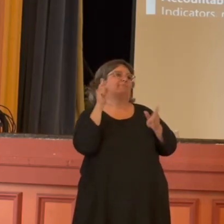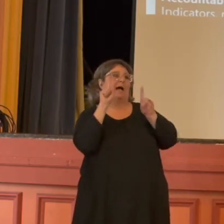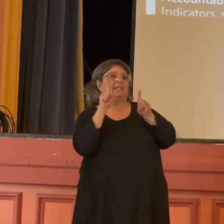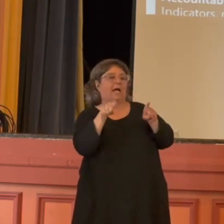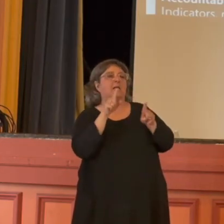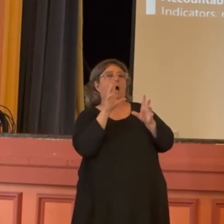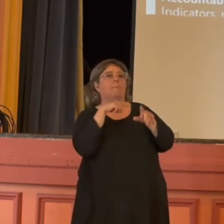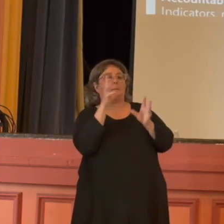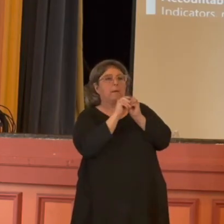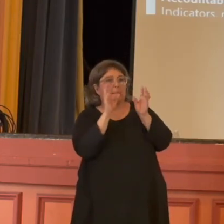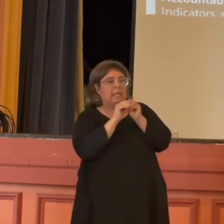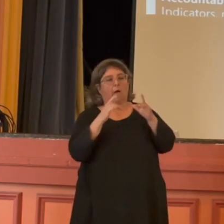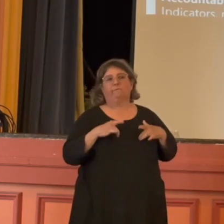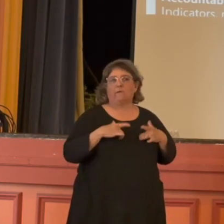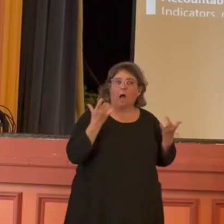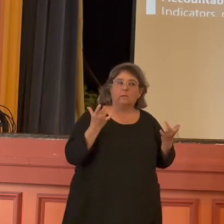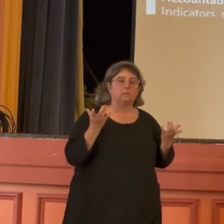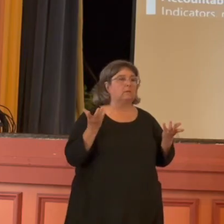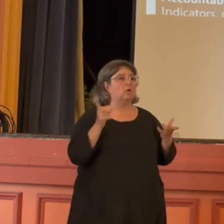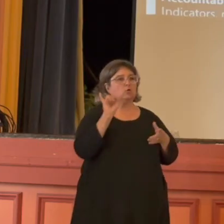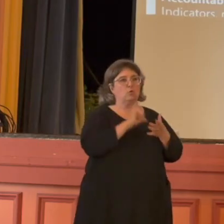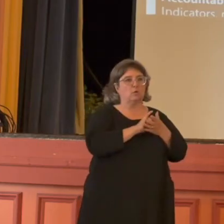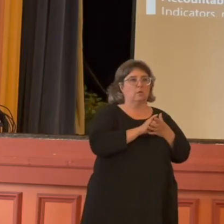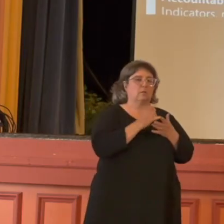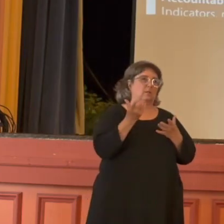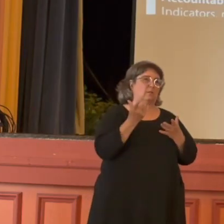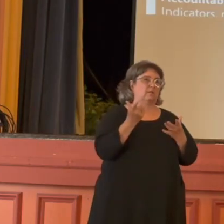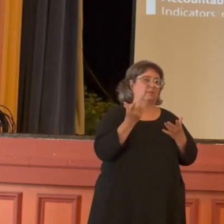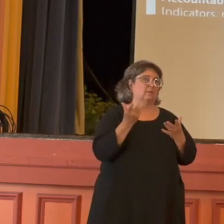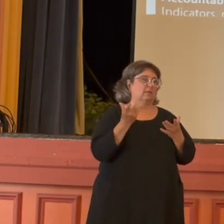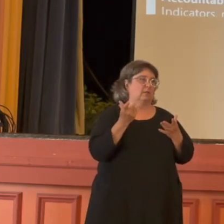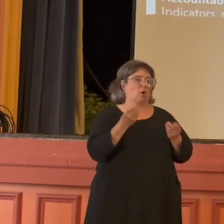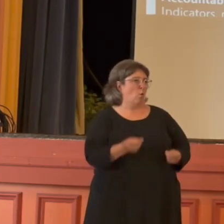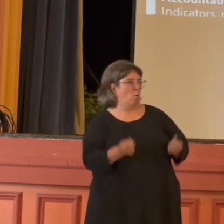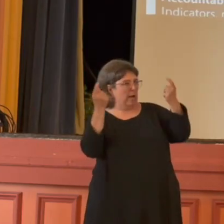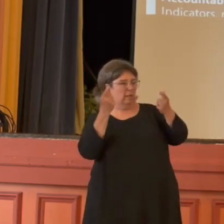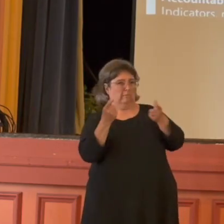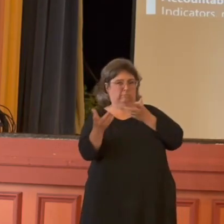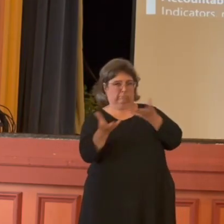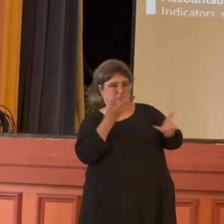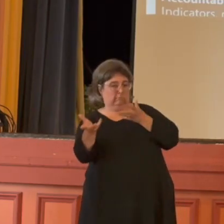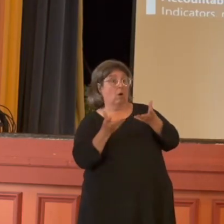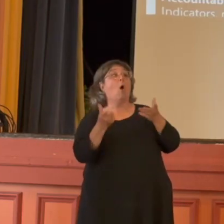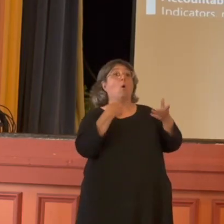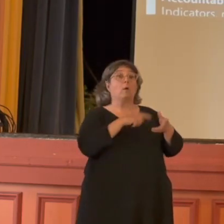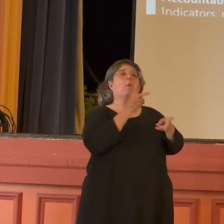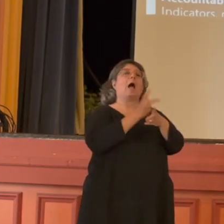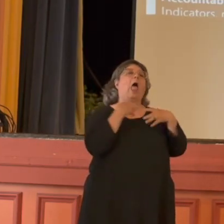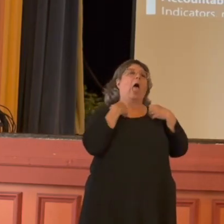public meetings and events and just do some one-off engagements. We want to create an opportunity where there's healthy,